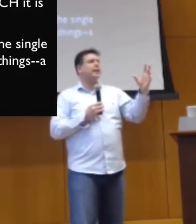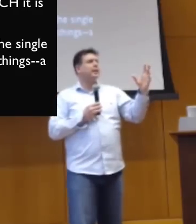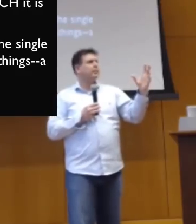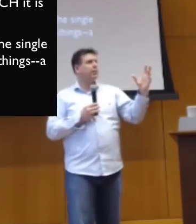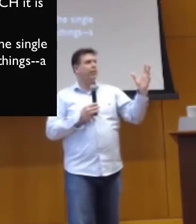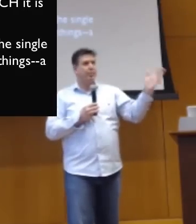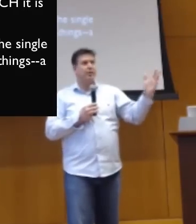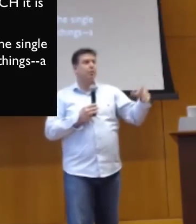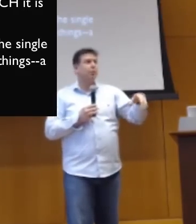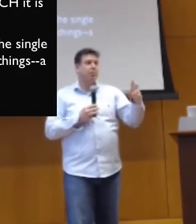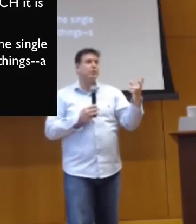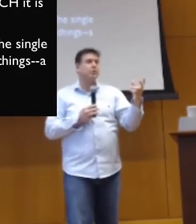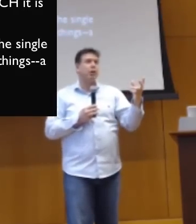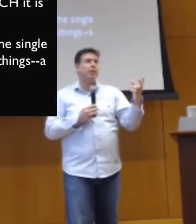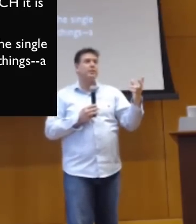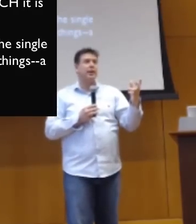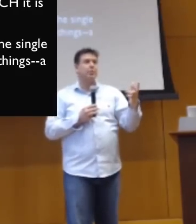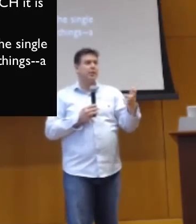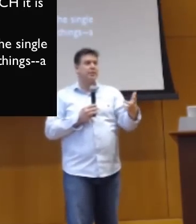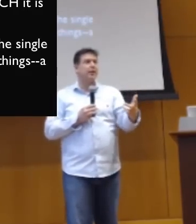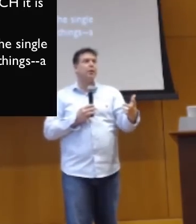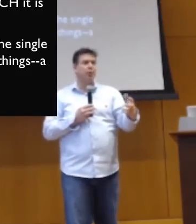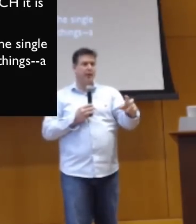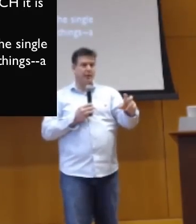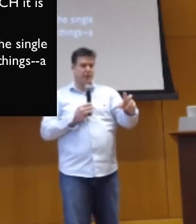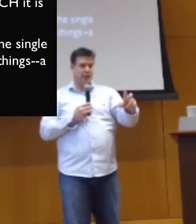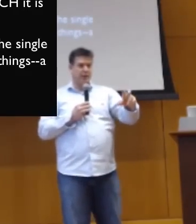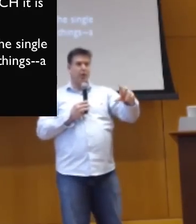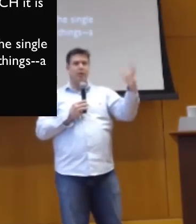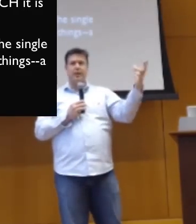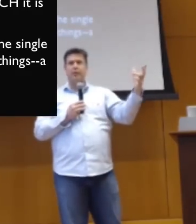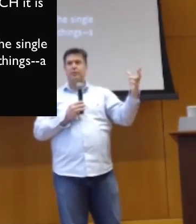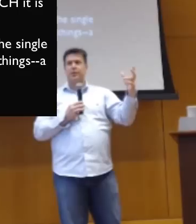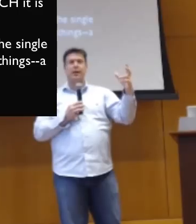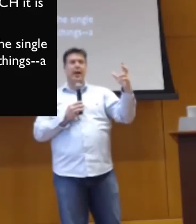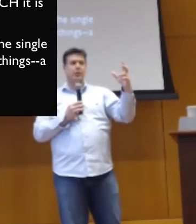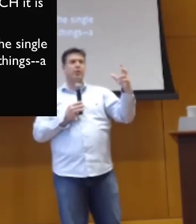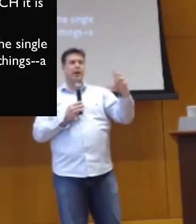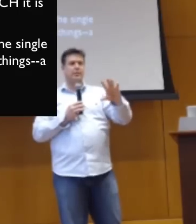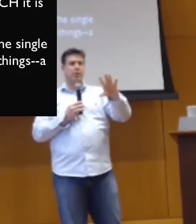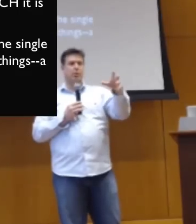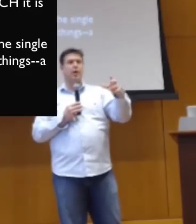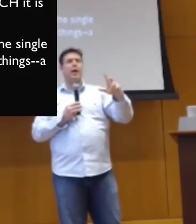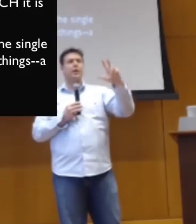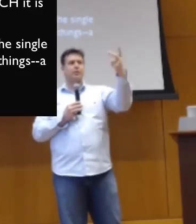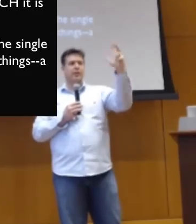that particular book mentions Guatemalan Sign Language and it's the only one that actually calls out CH as its own. And it looks like